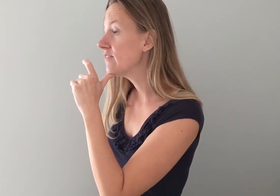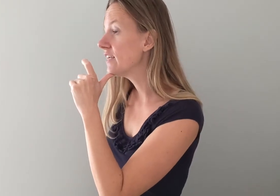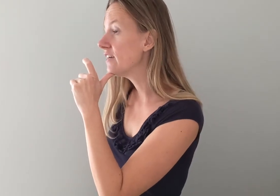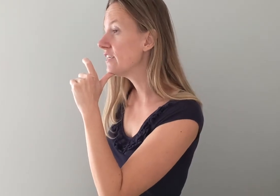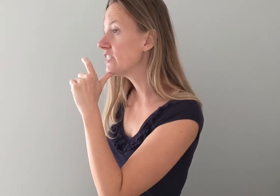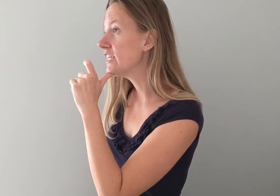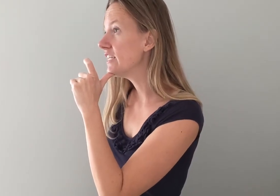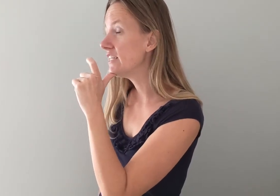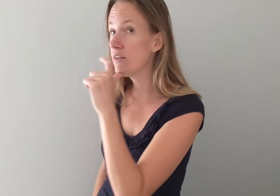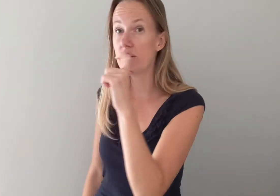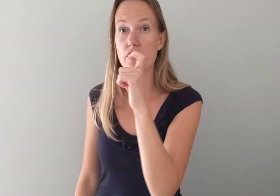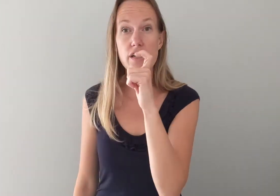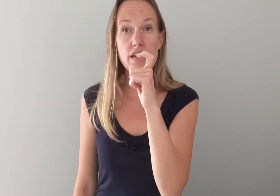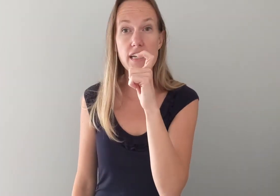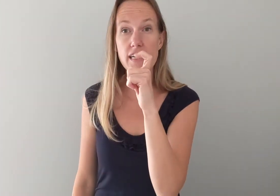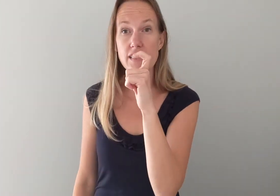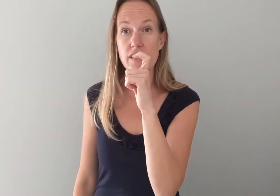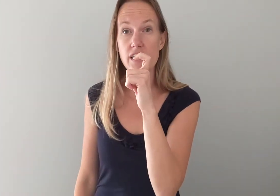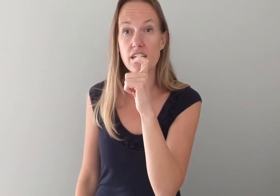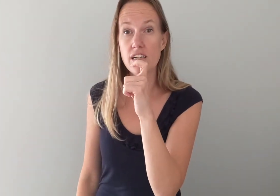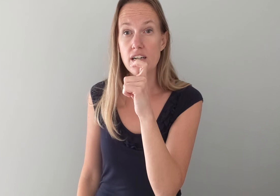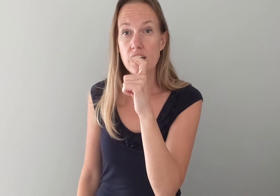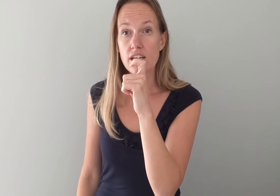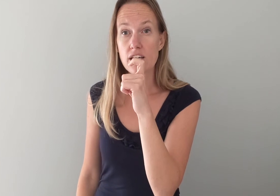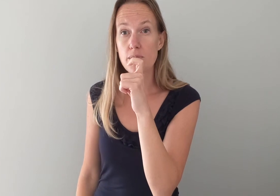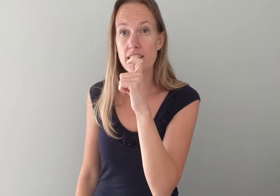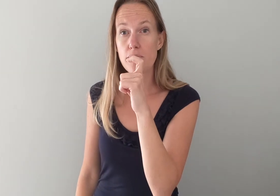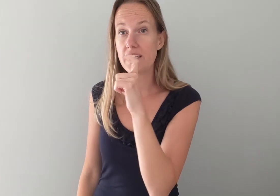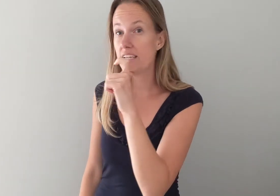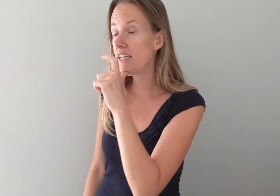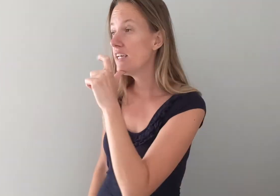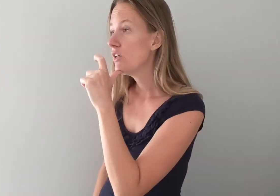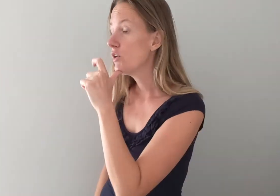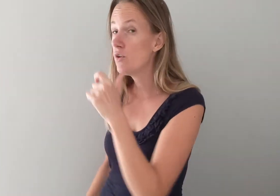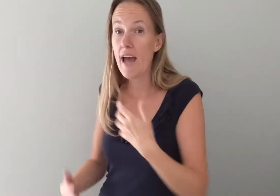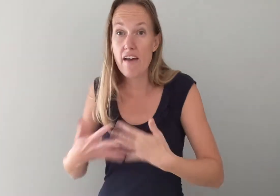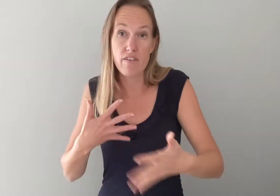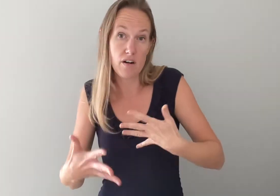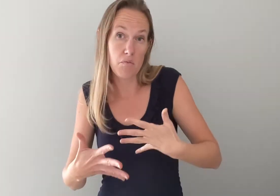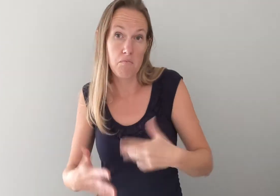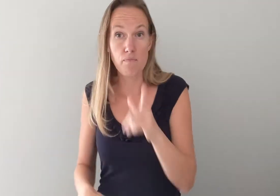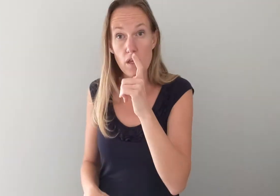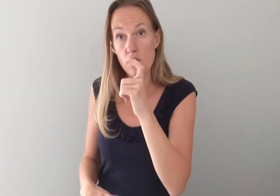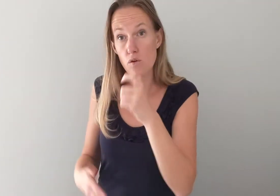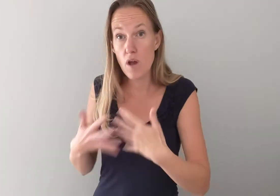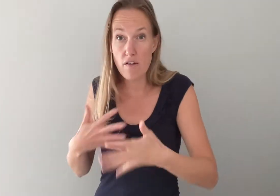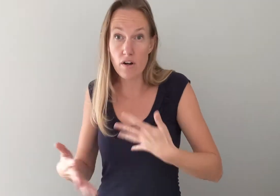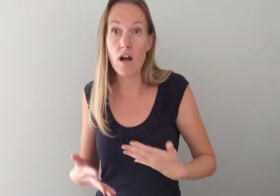here at your chin, and then with your index finger, you kind of make that bendy. Whoever, okay? Whoever. I've